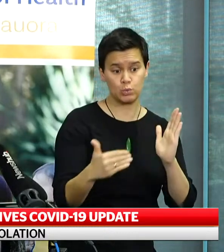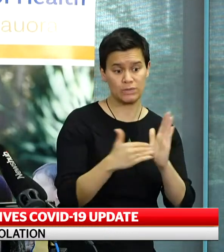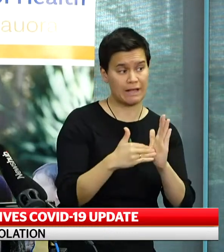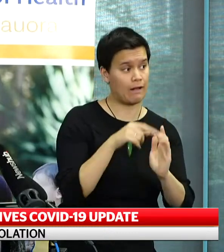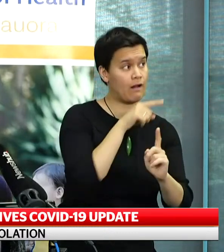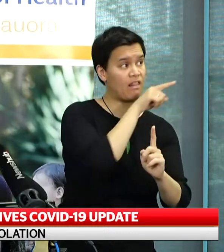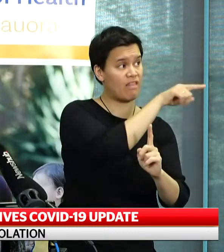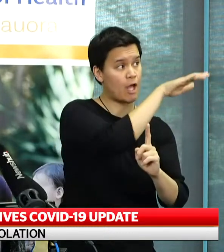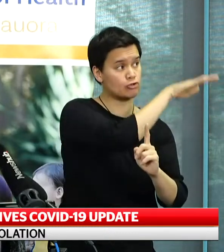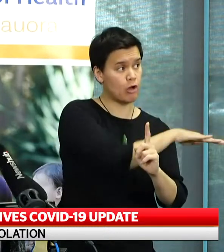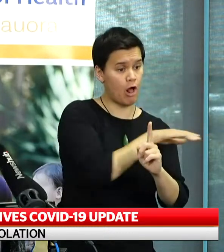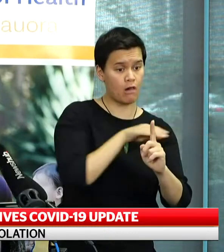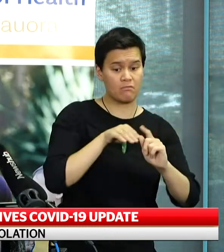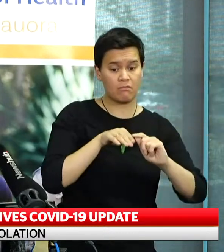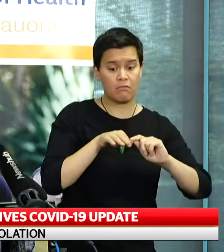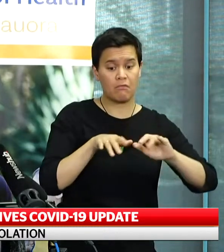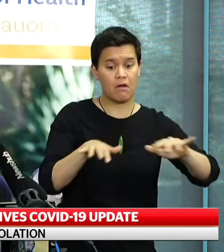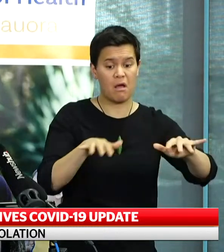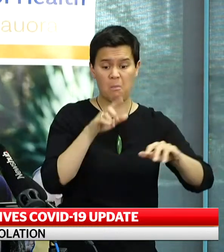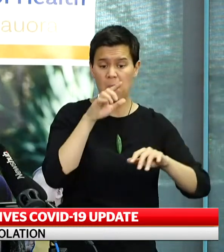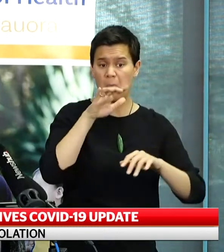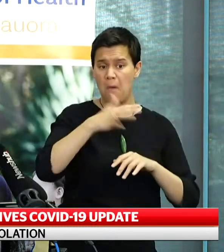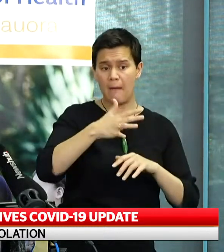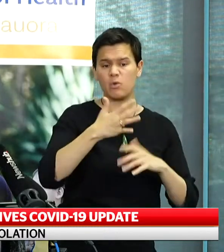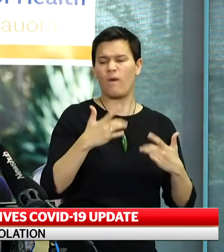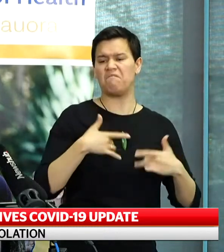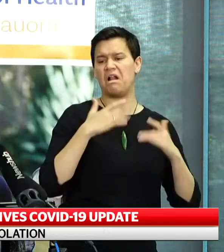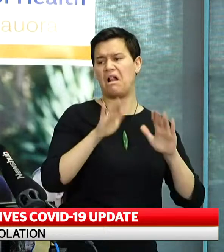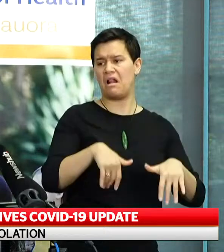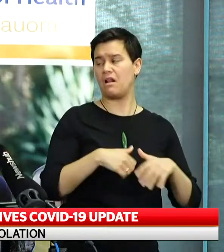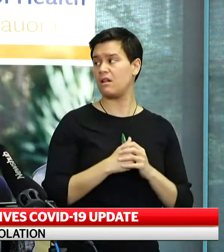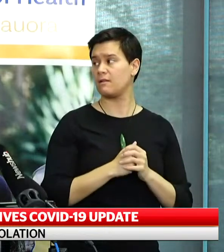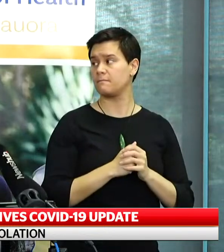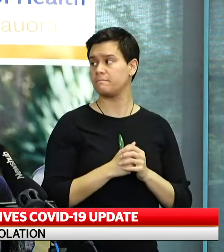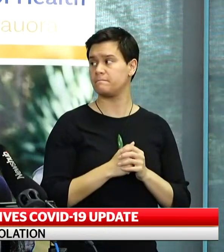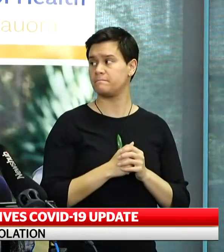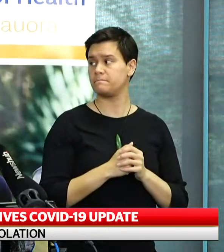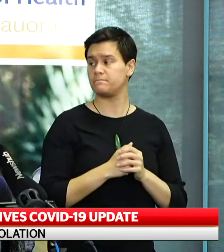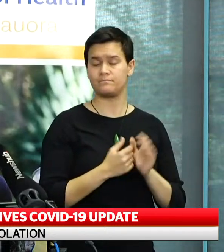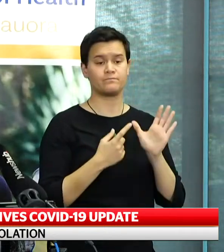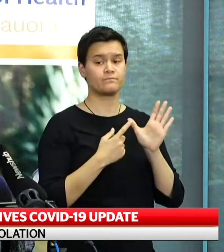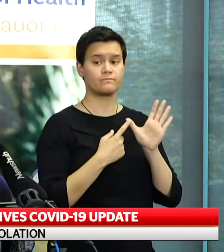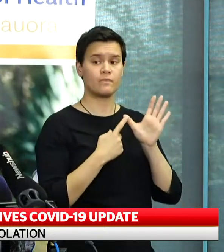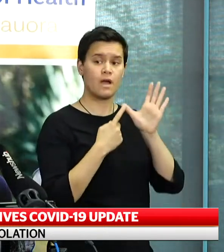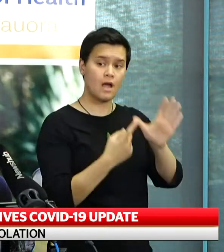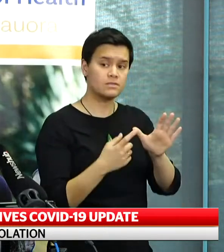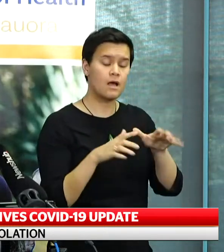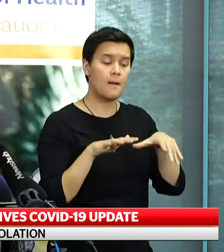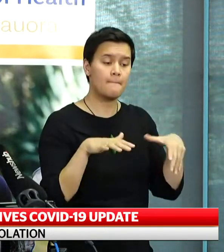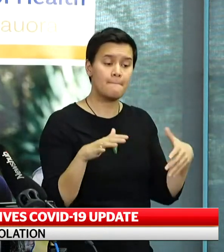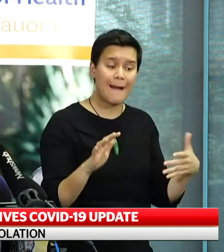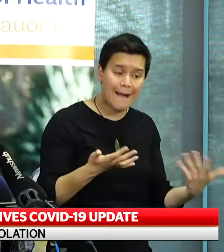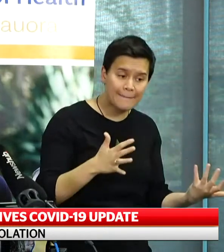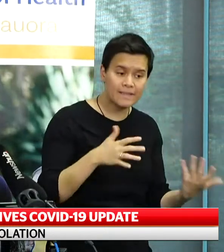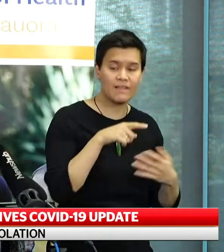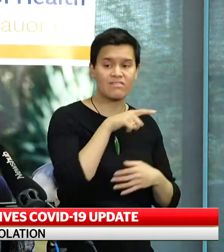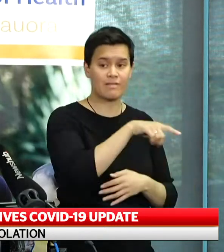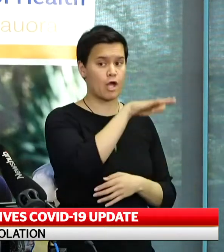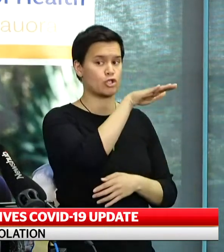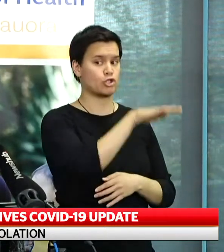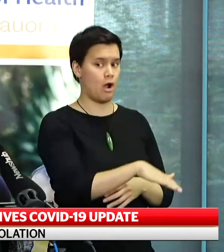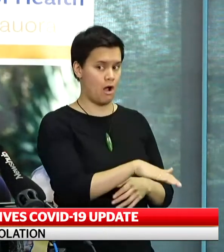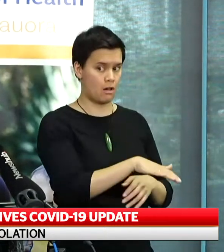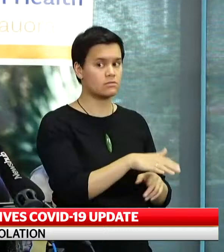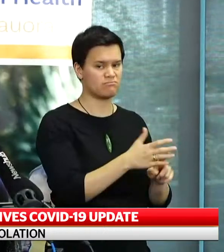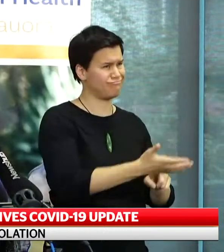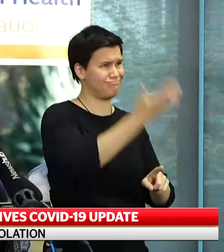context, or only that Japan visit at this stage? So it could be that they were exposed to the infection either when they were